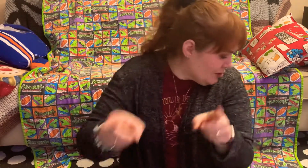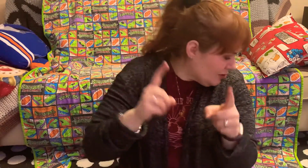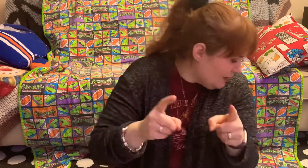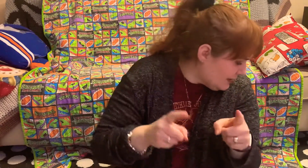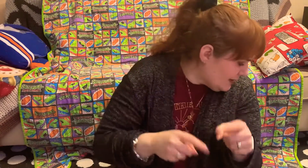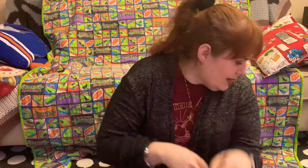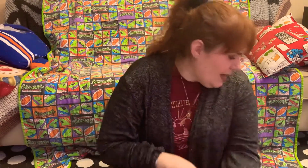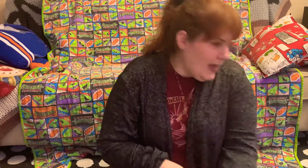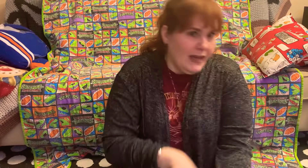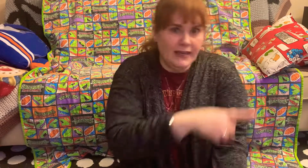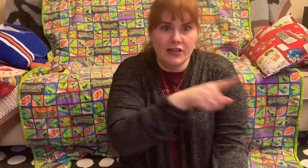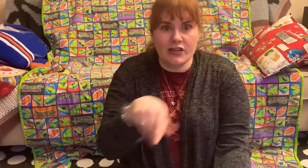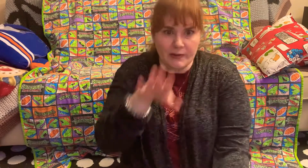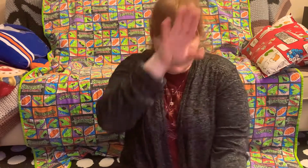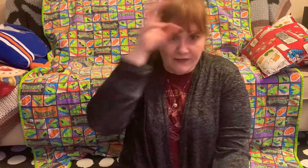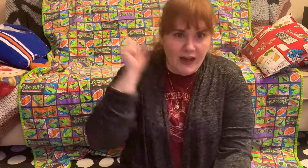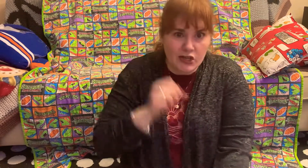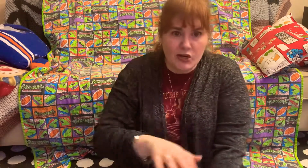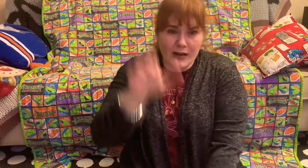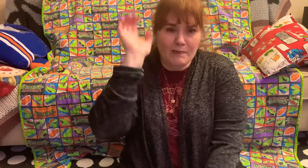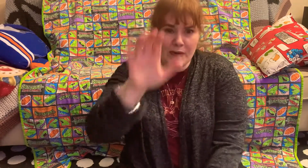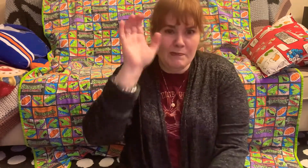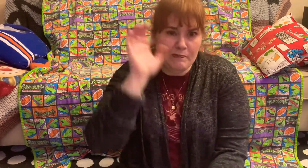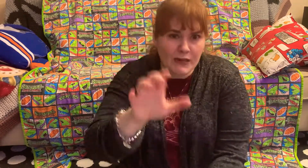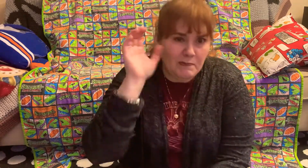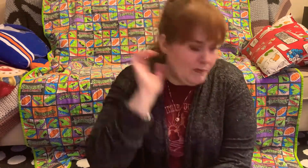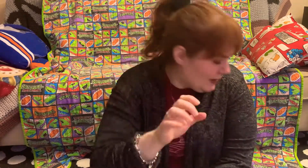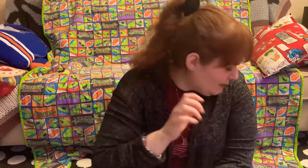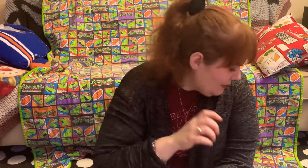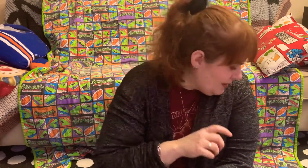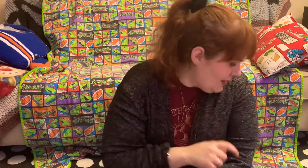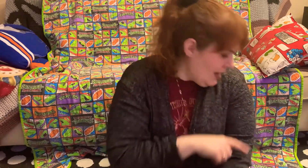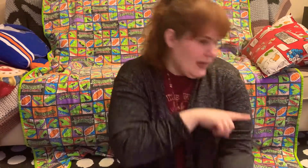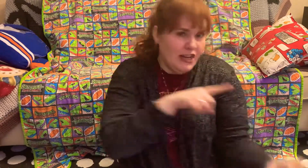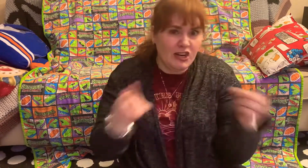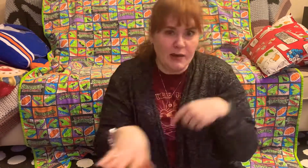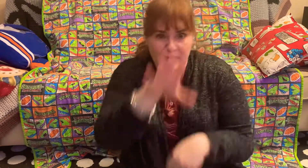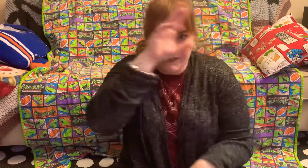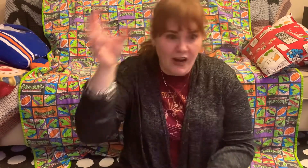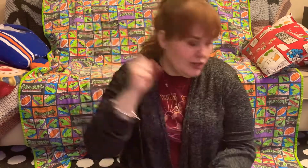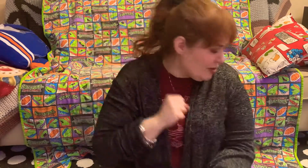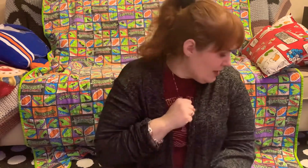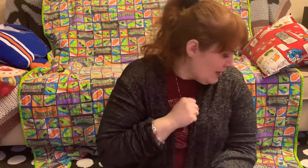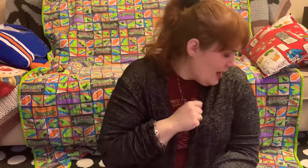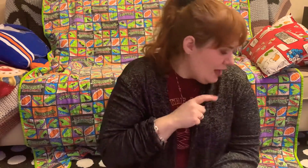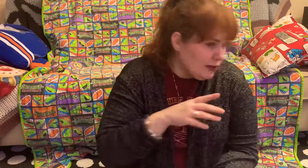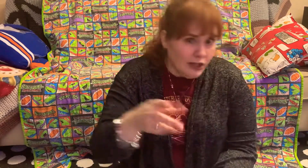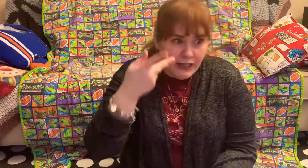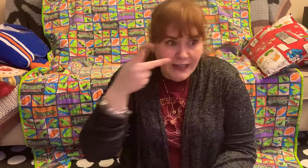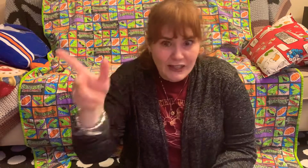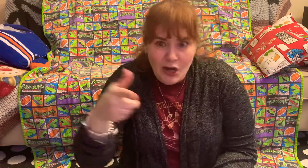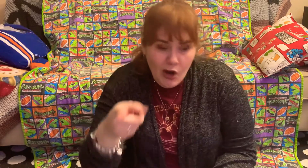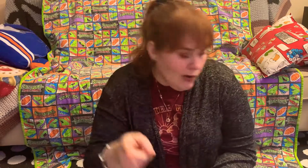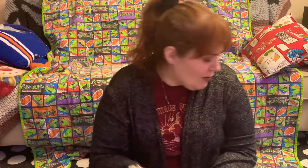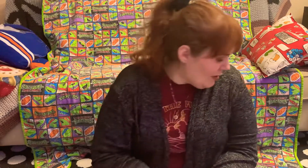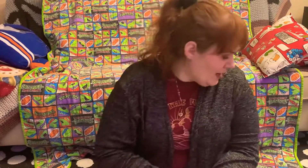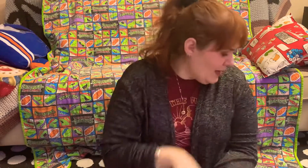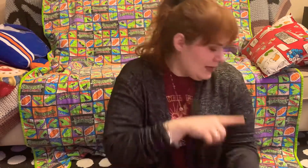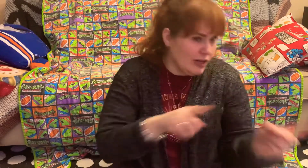street. Here comes the fire truck, beep, beep, beep. Here comes the fire truck, look at it go. Here comes